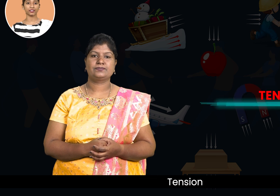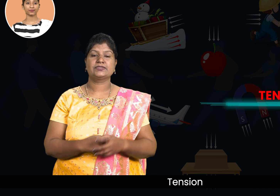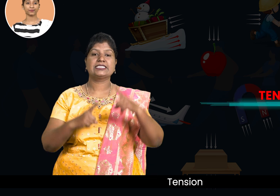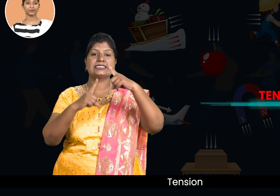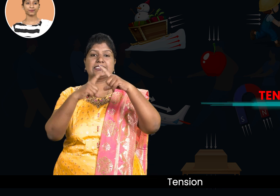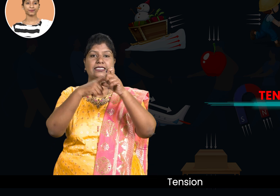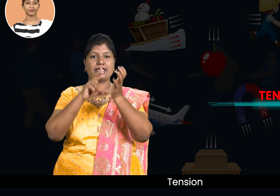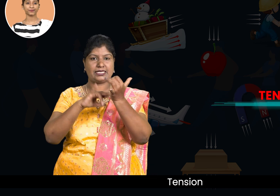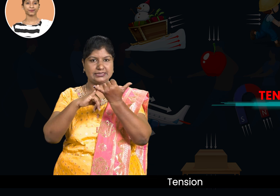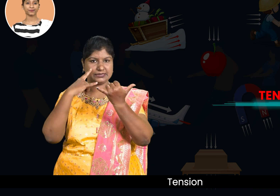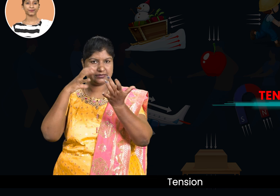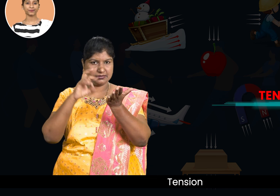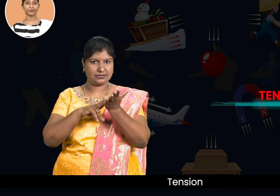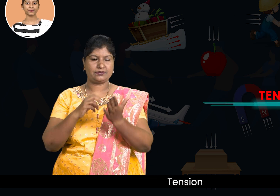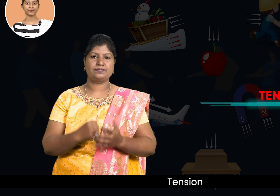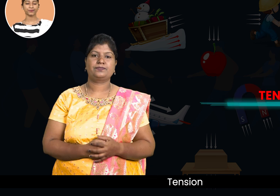Tension.